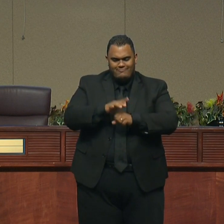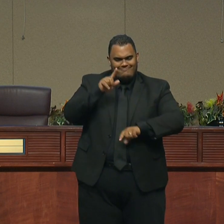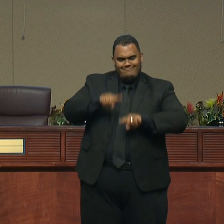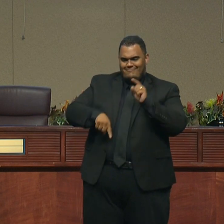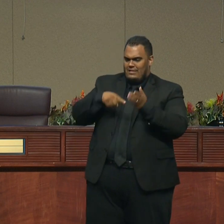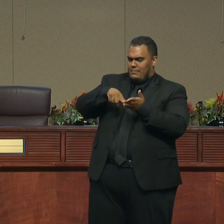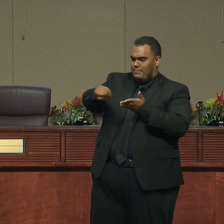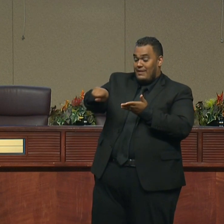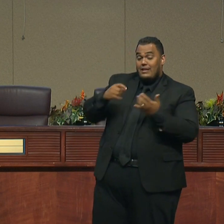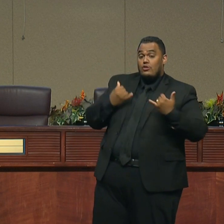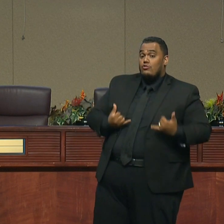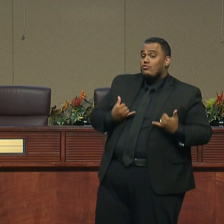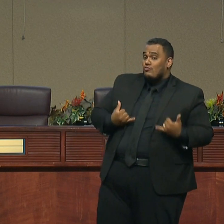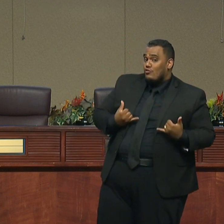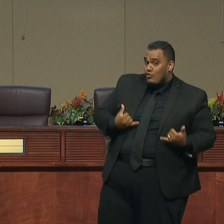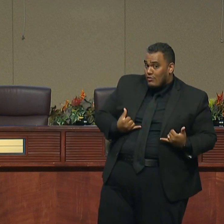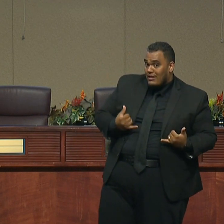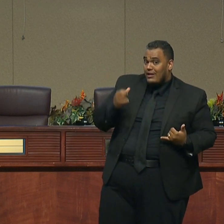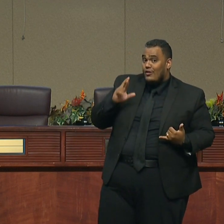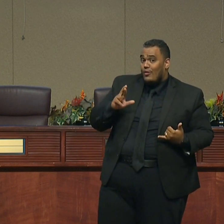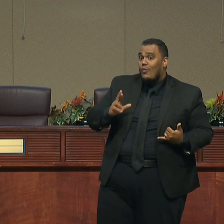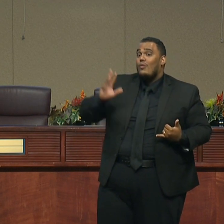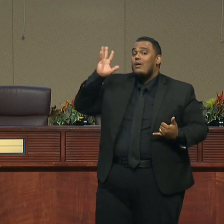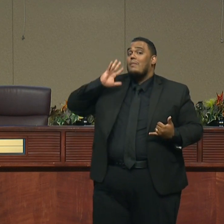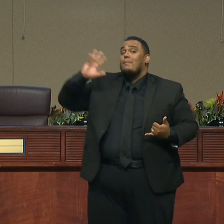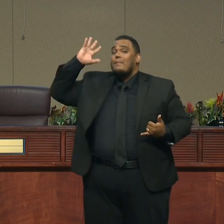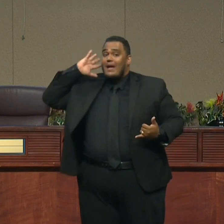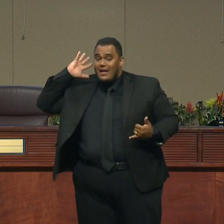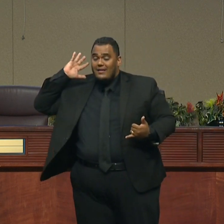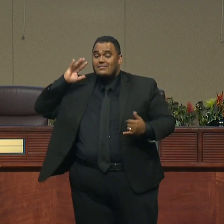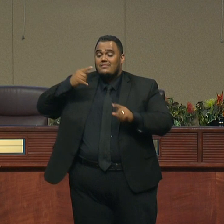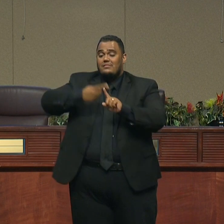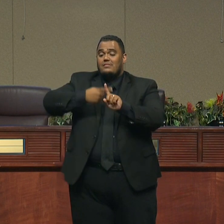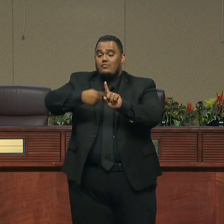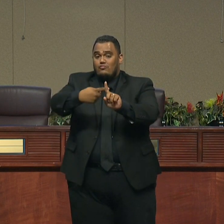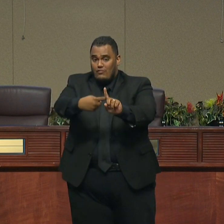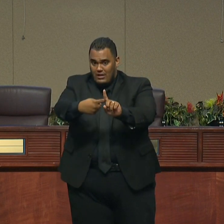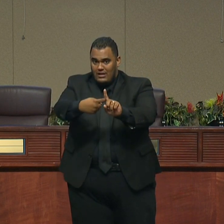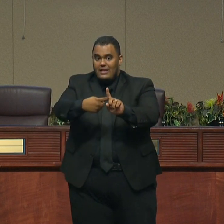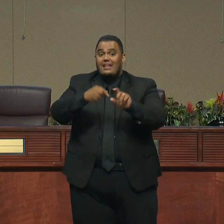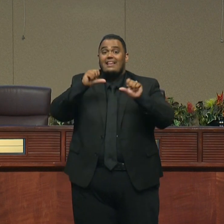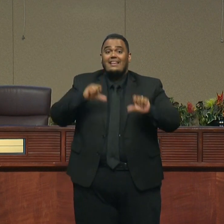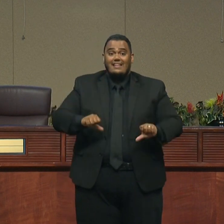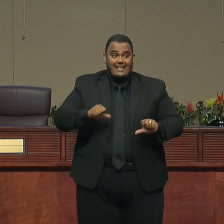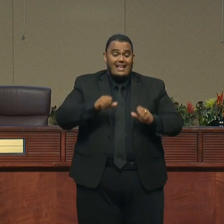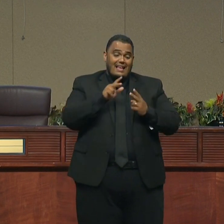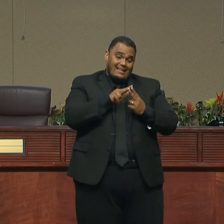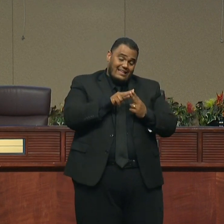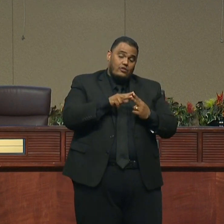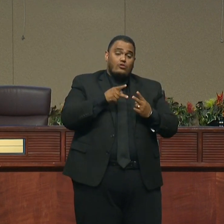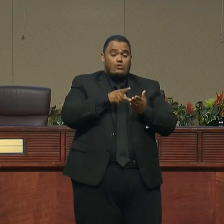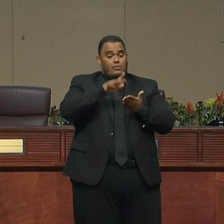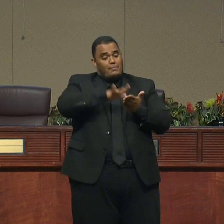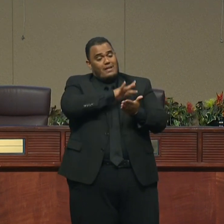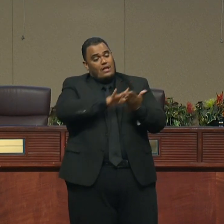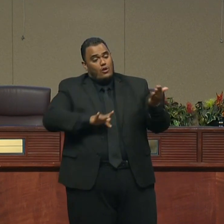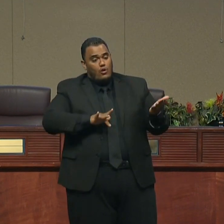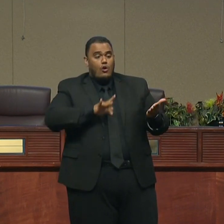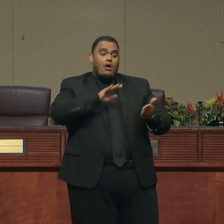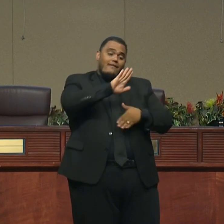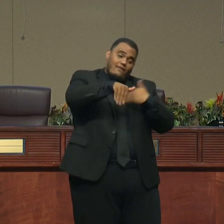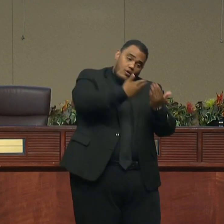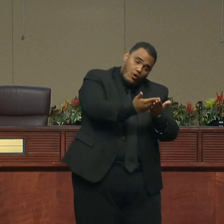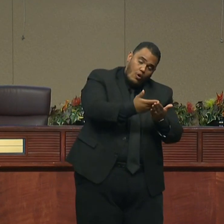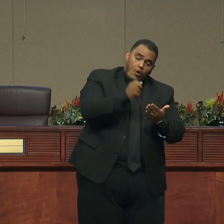rent payments to have the ability to pay either all or a portion of that, depending upon where they